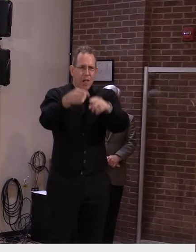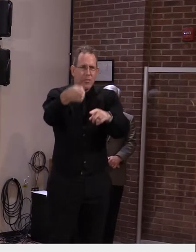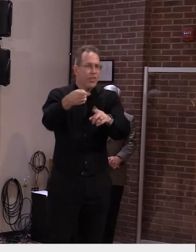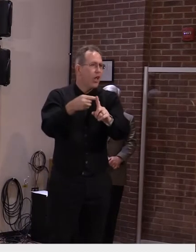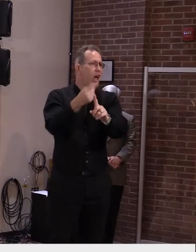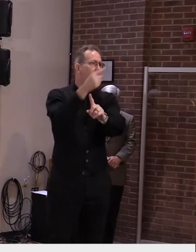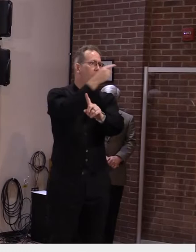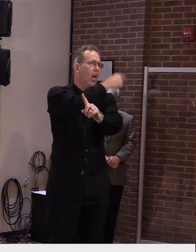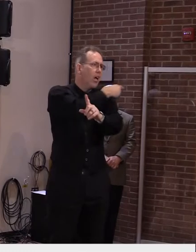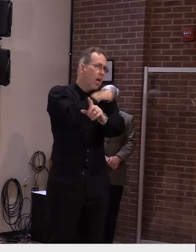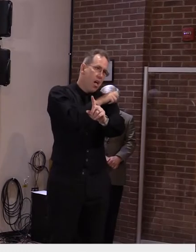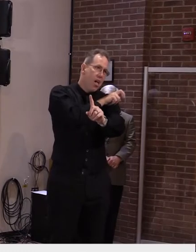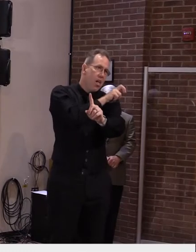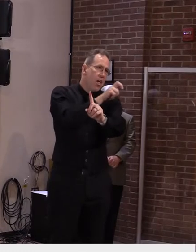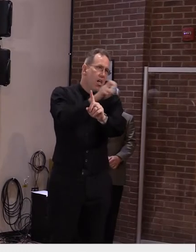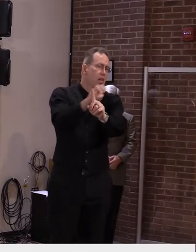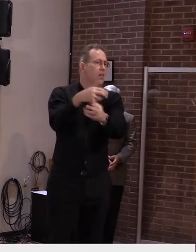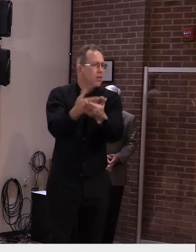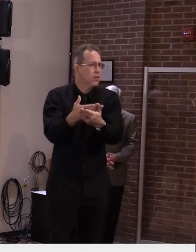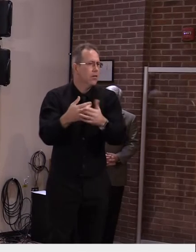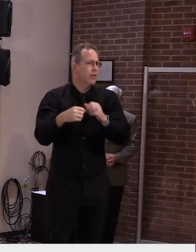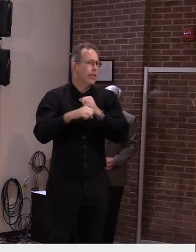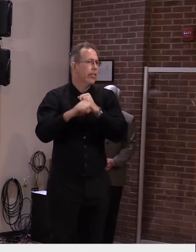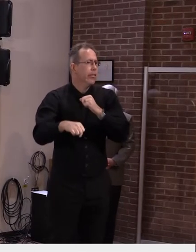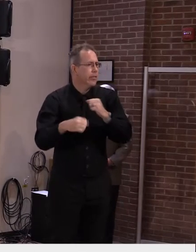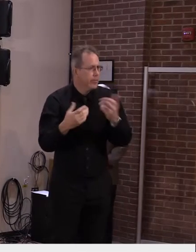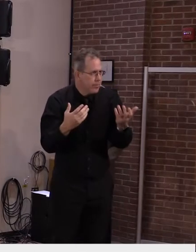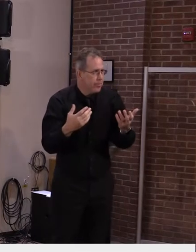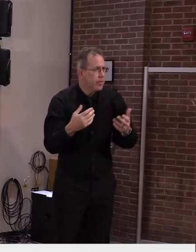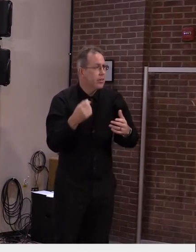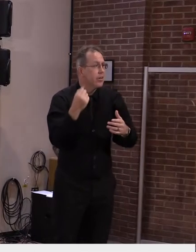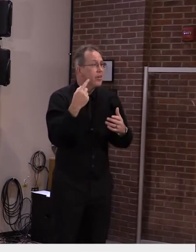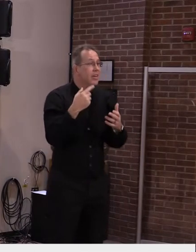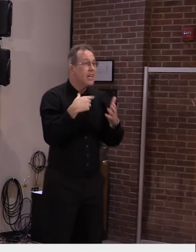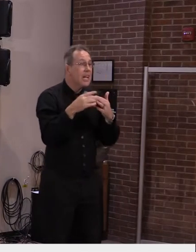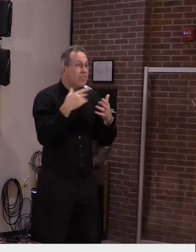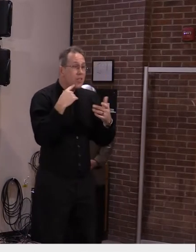long. Just based on, even if we were fully staffed,